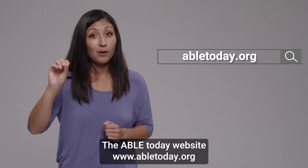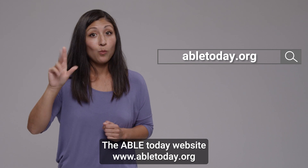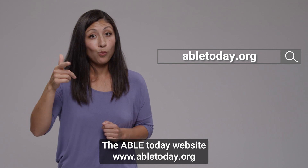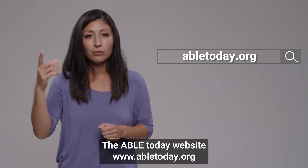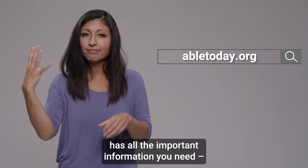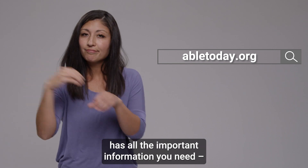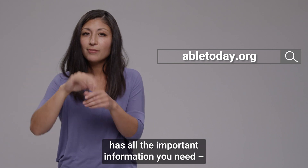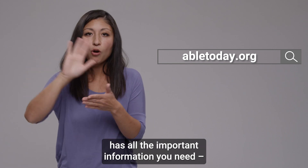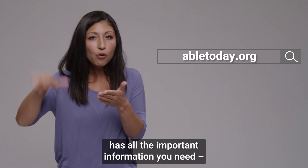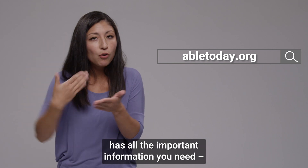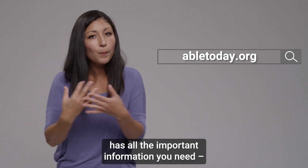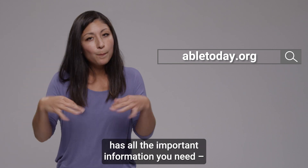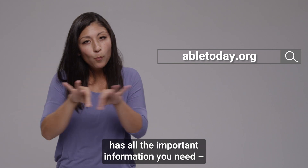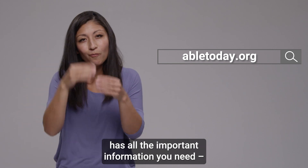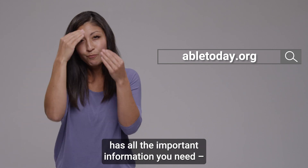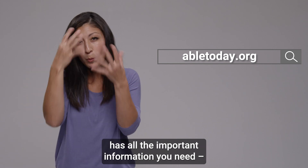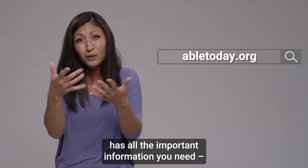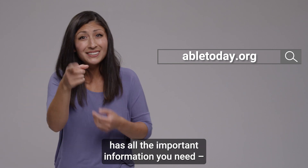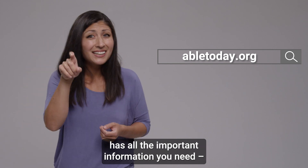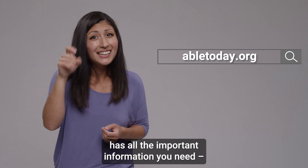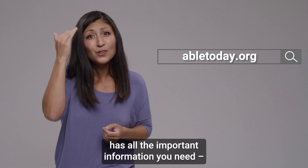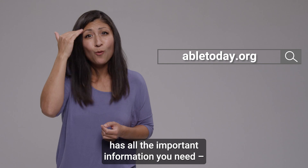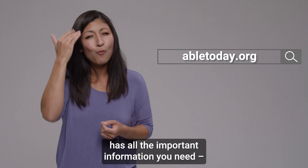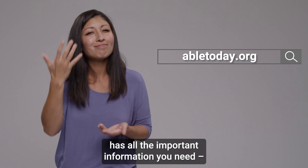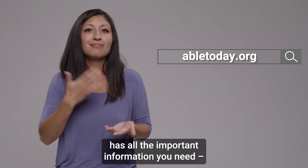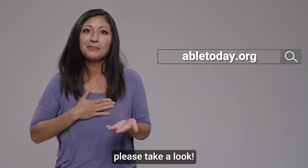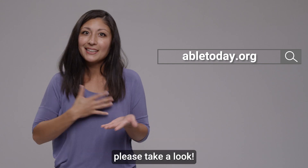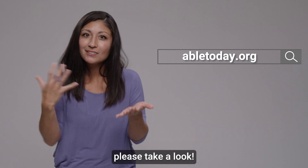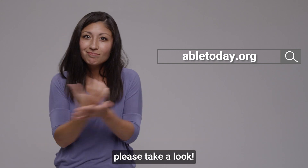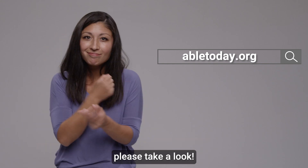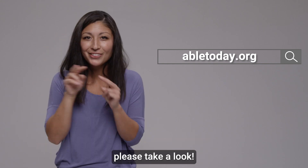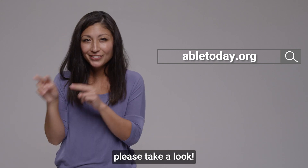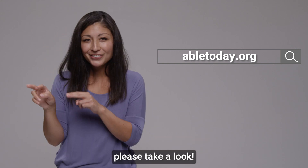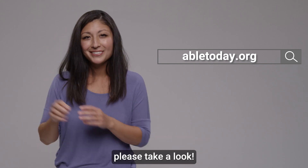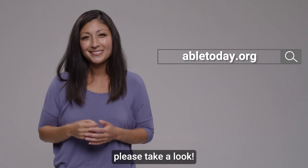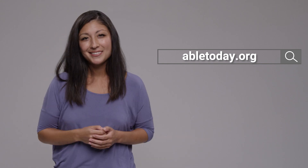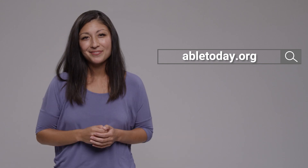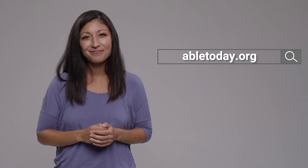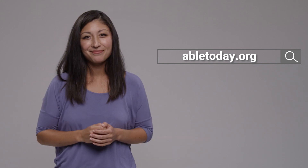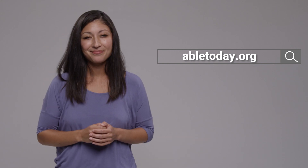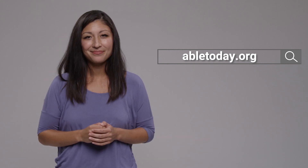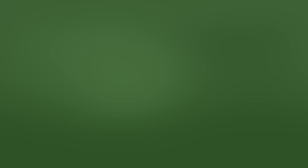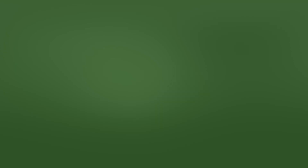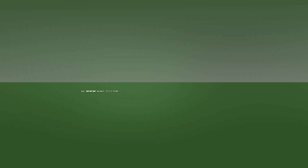www.abletoday.org, has all the important information you need. Please take a look.